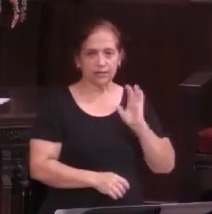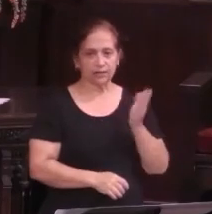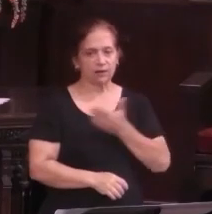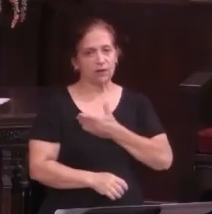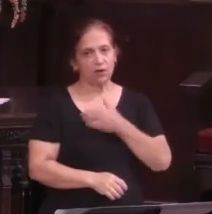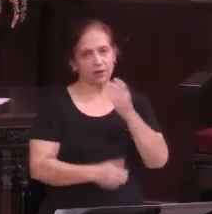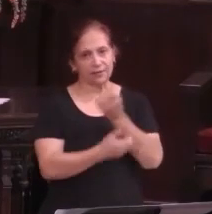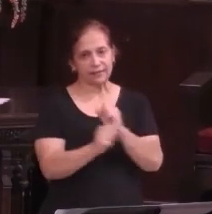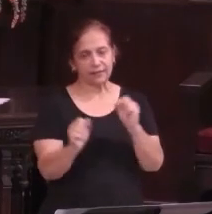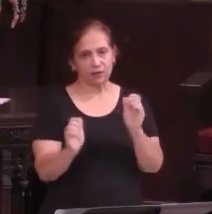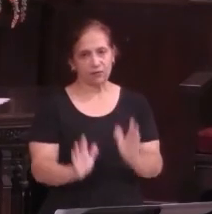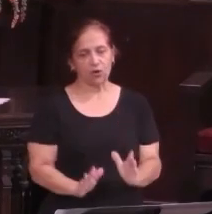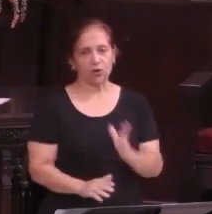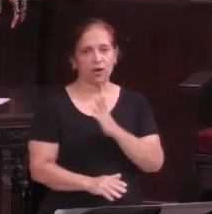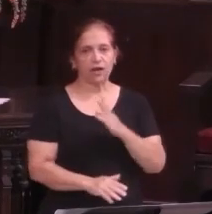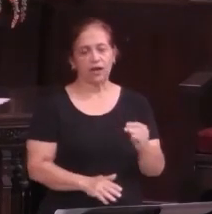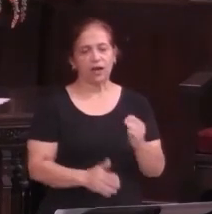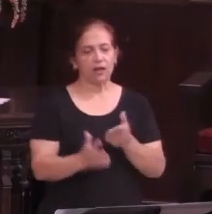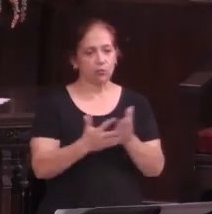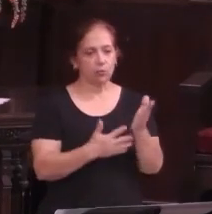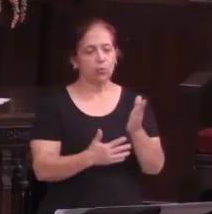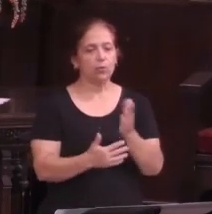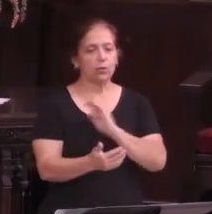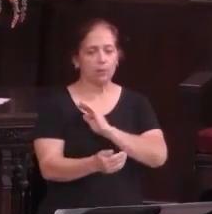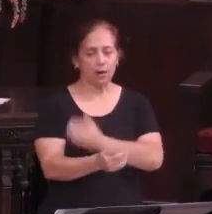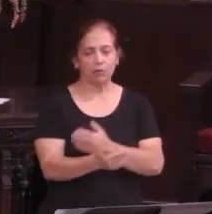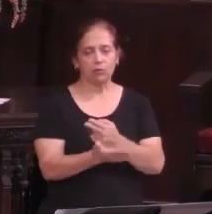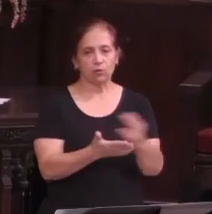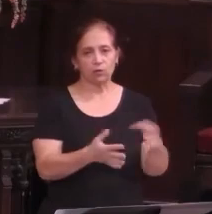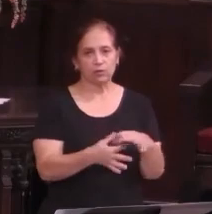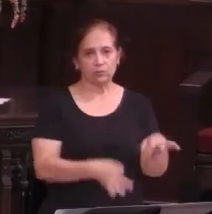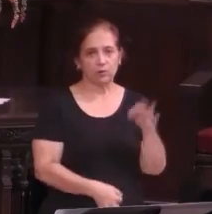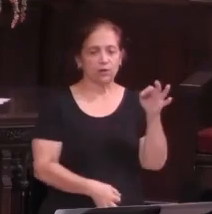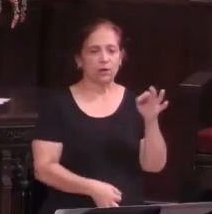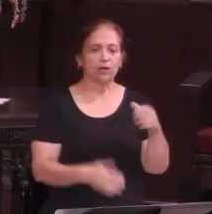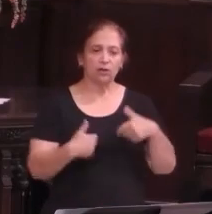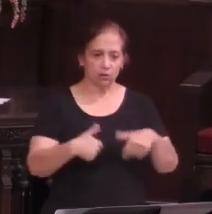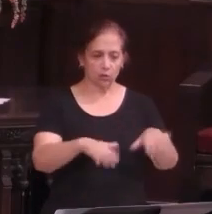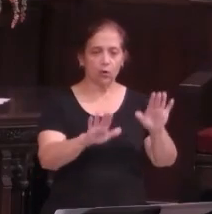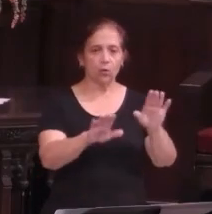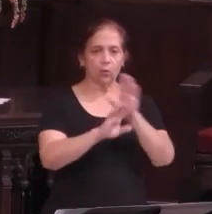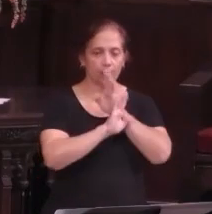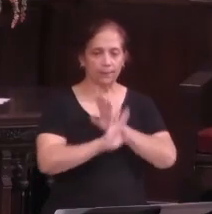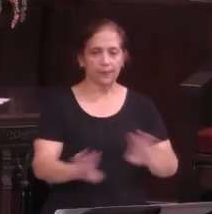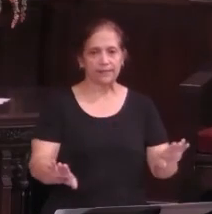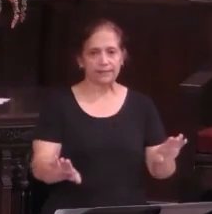our Savior. And by the power of the Holy Spirit, go